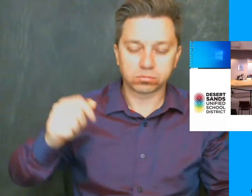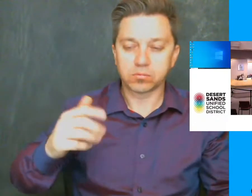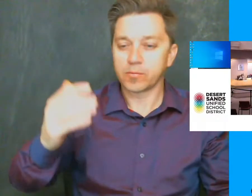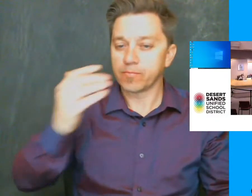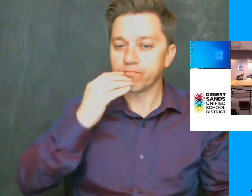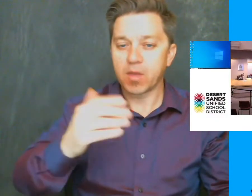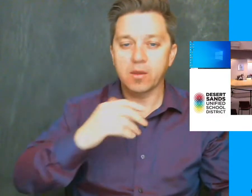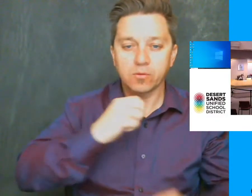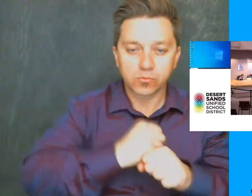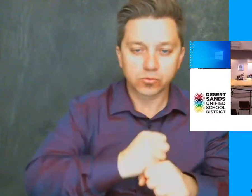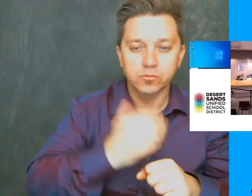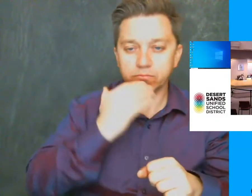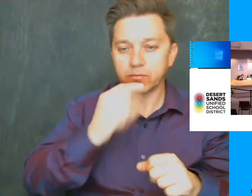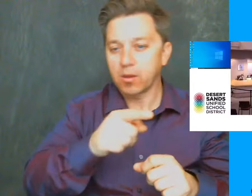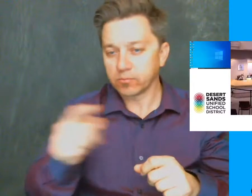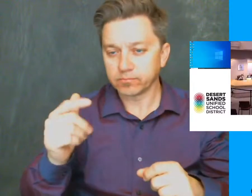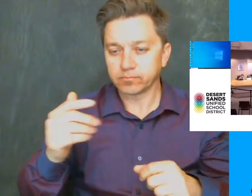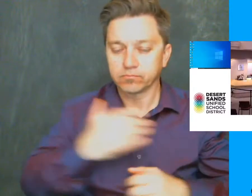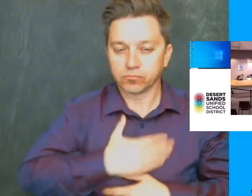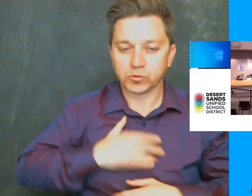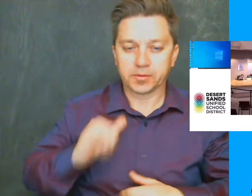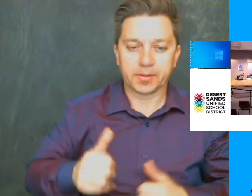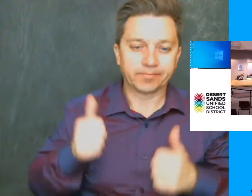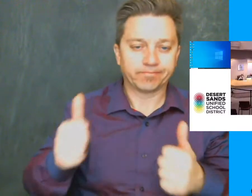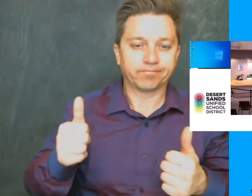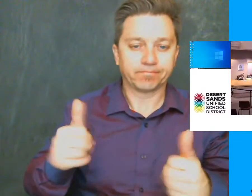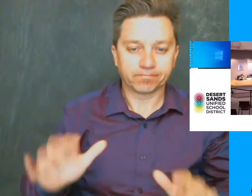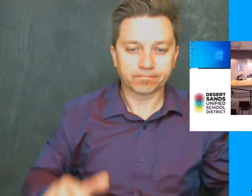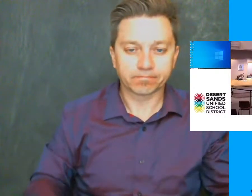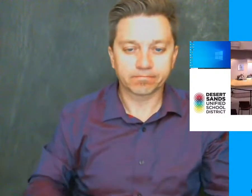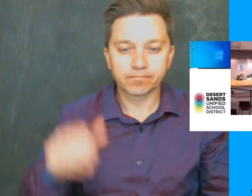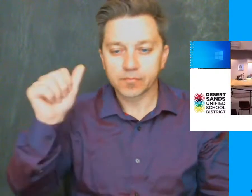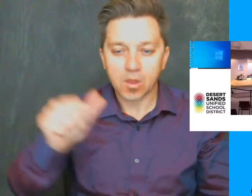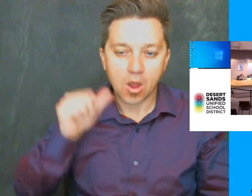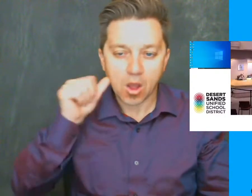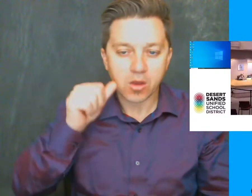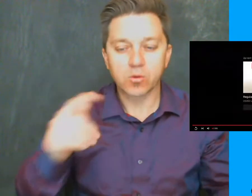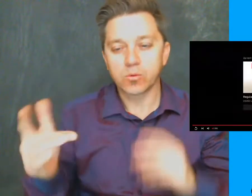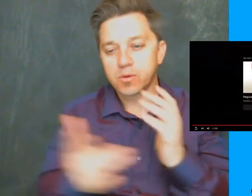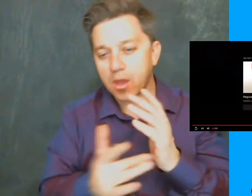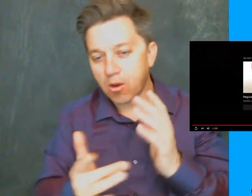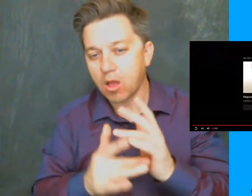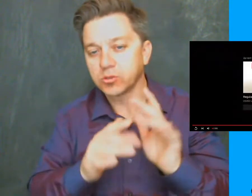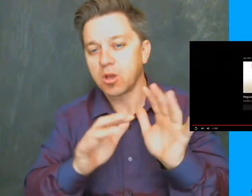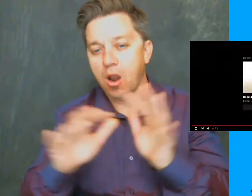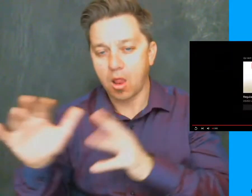security. Appreciate it. Audio technology.